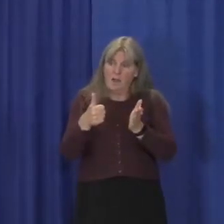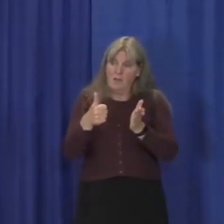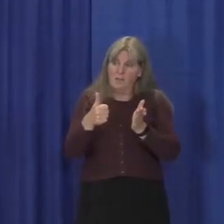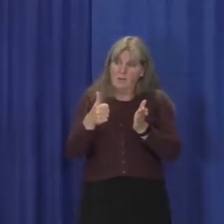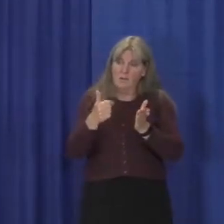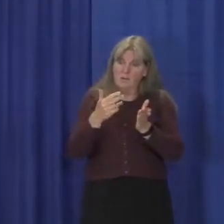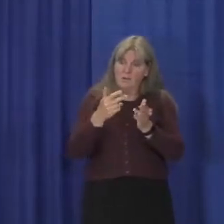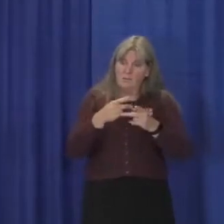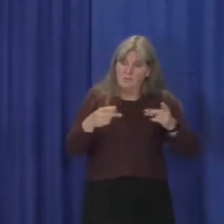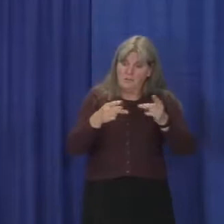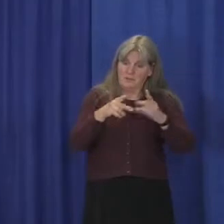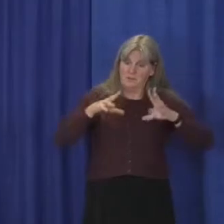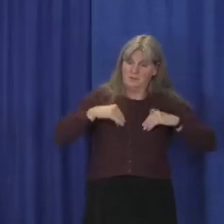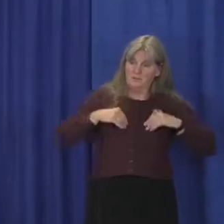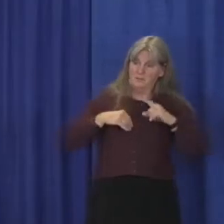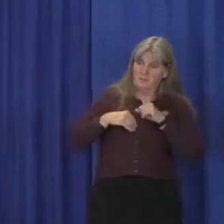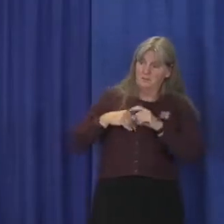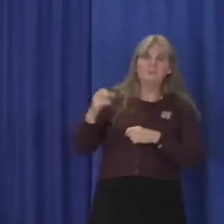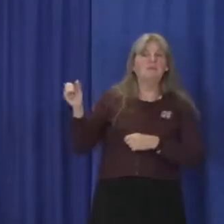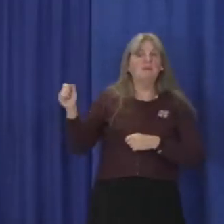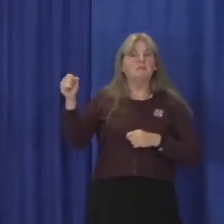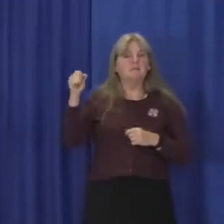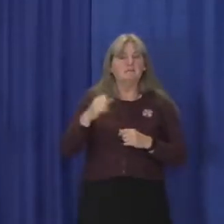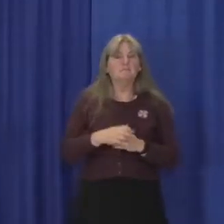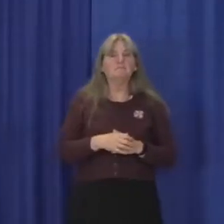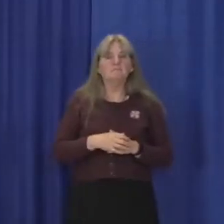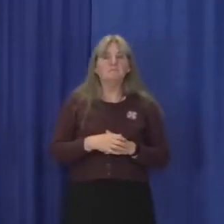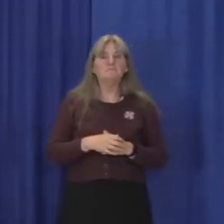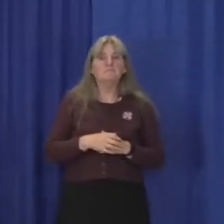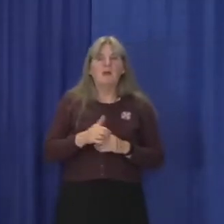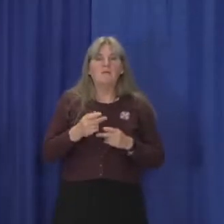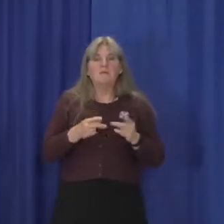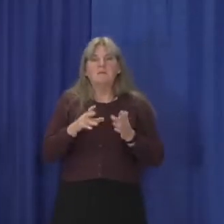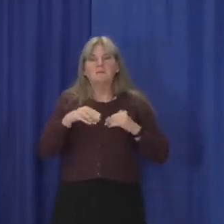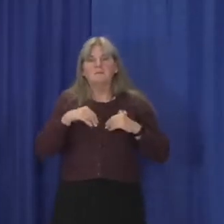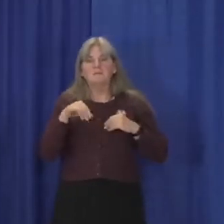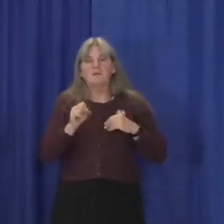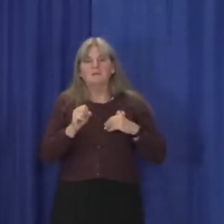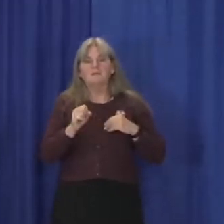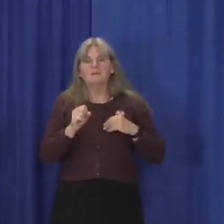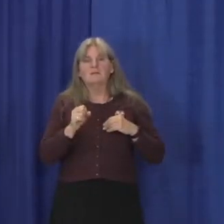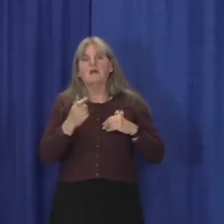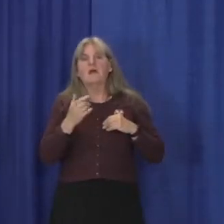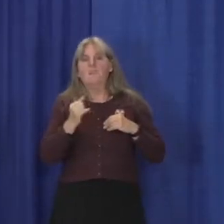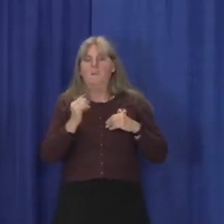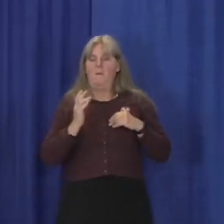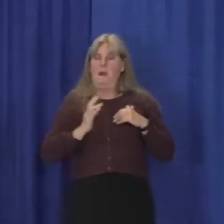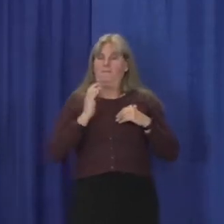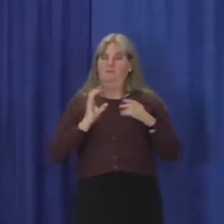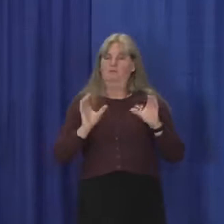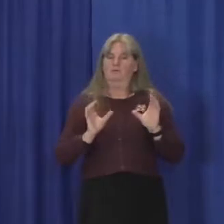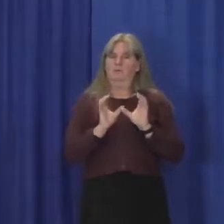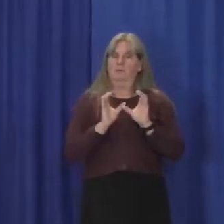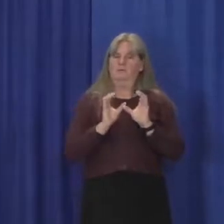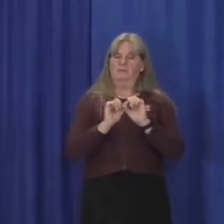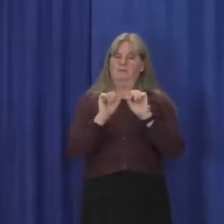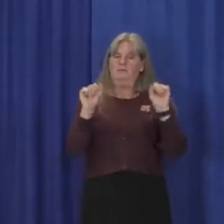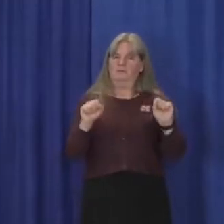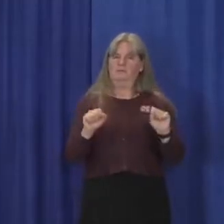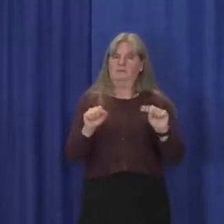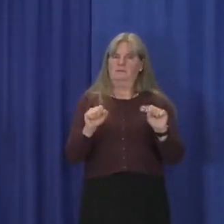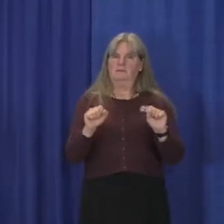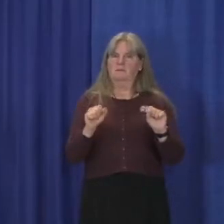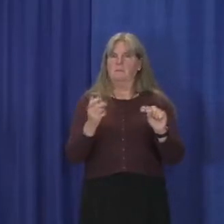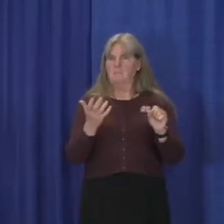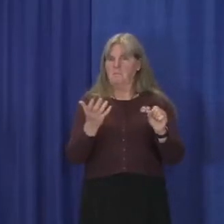that? Yes. And I think as we move forward towards a certification system, it's going to still be incumbent upon